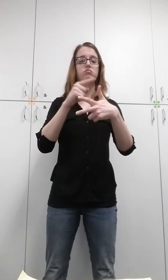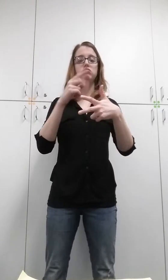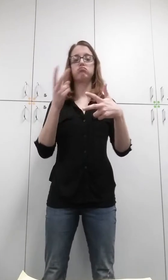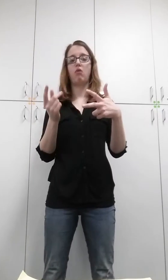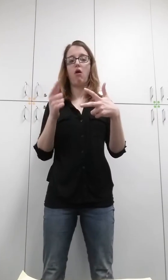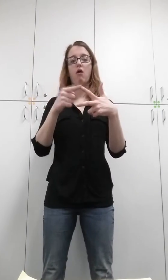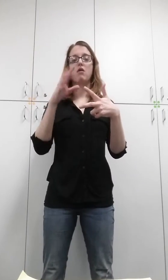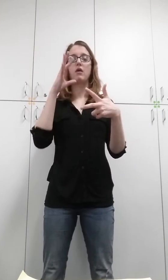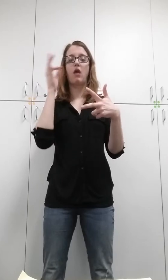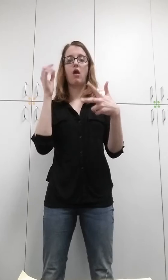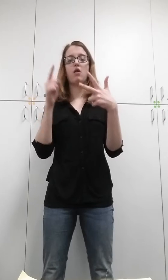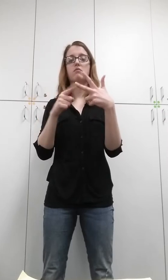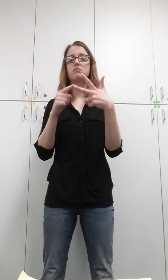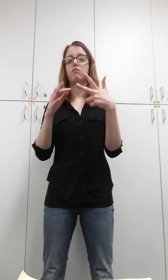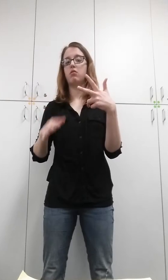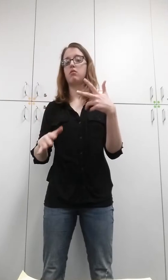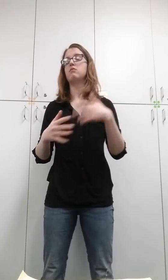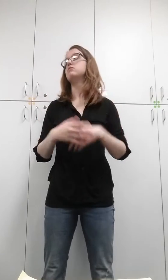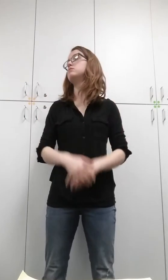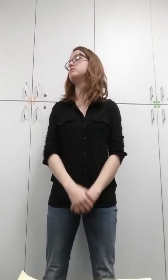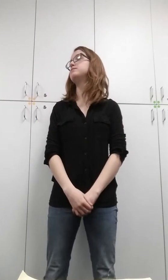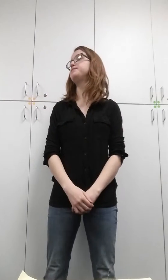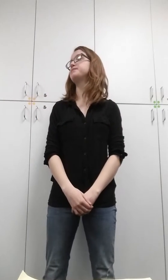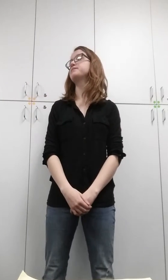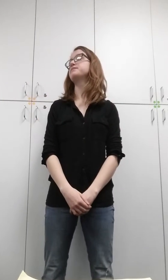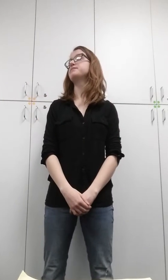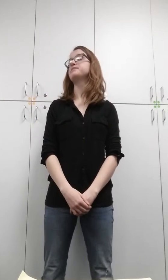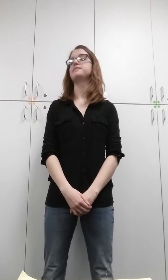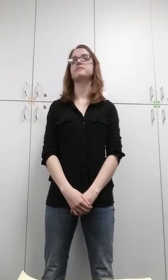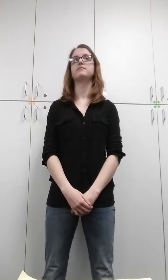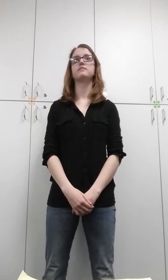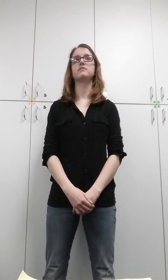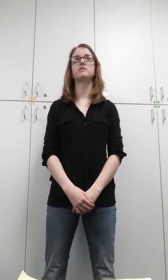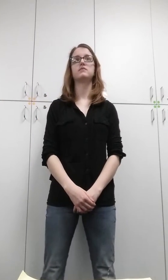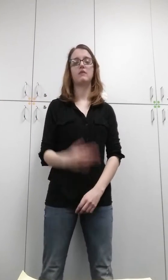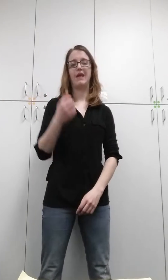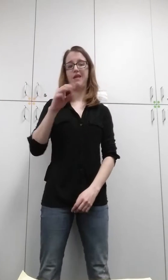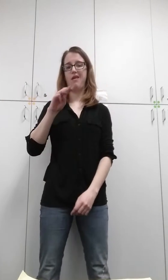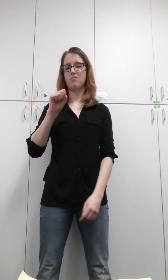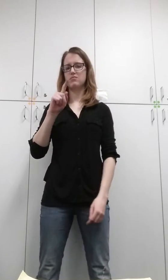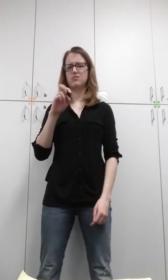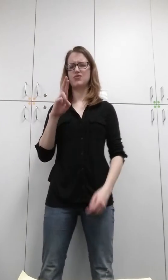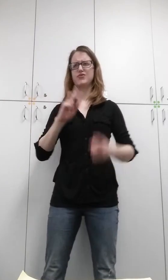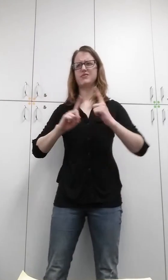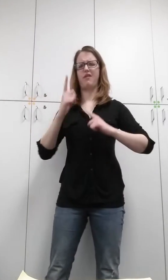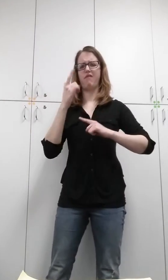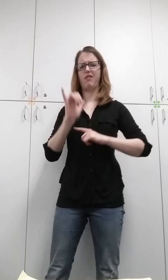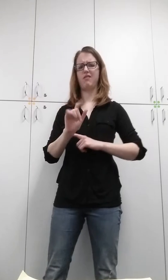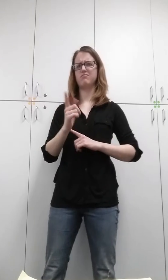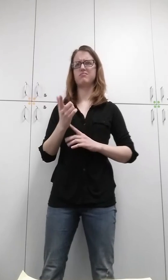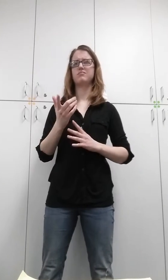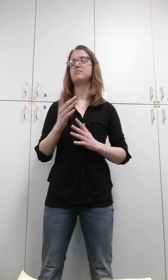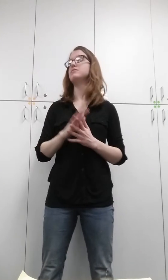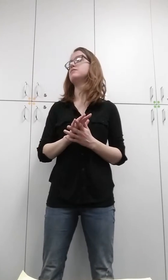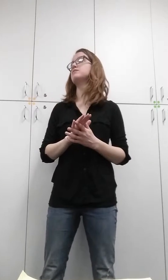Hamster, hamster. It's fine. Yeah. But again, what is it? It's the letter H for hamster.